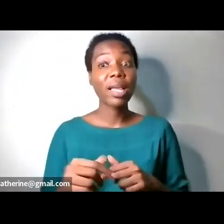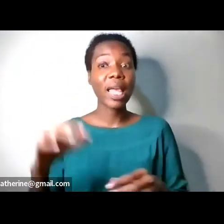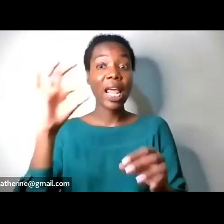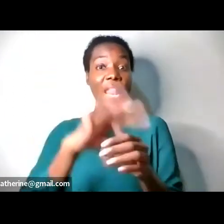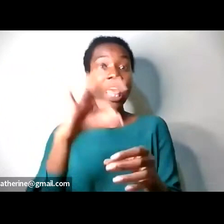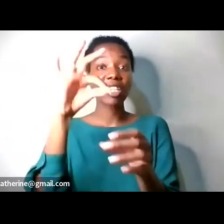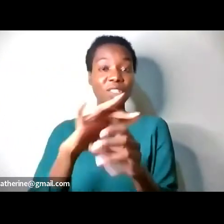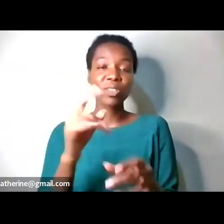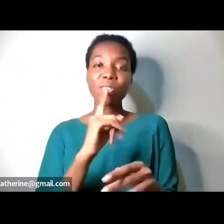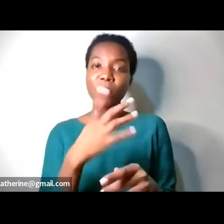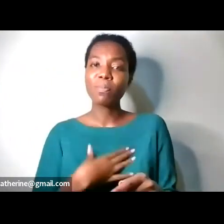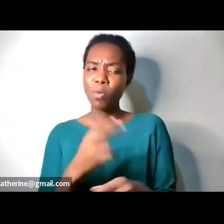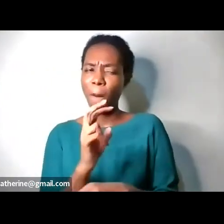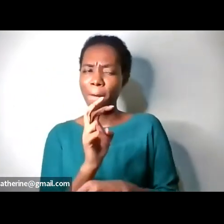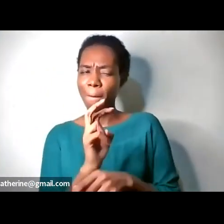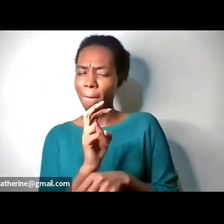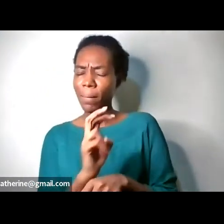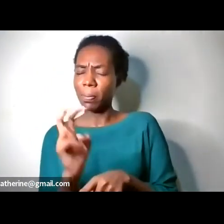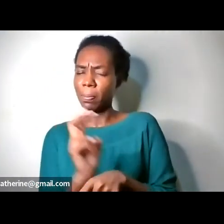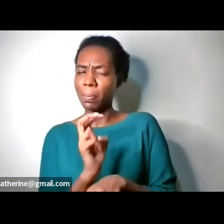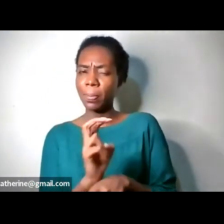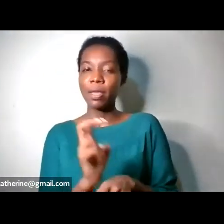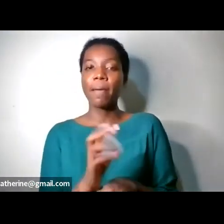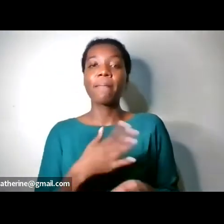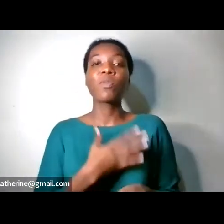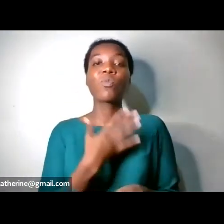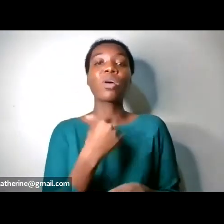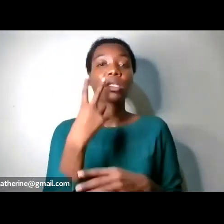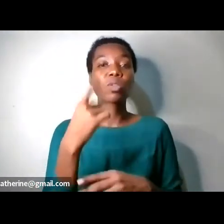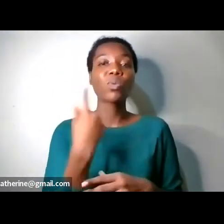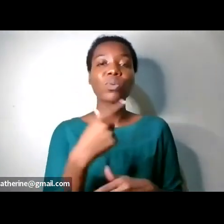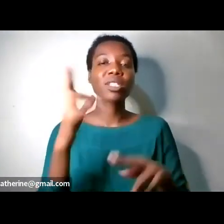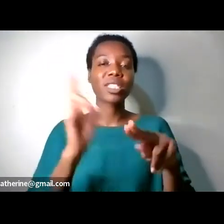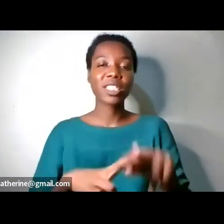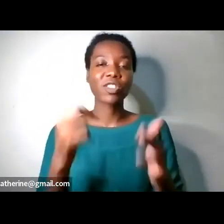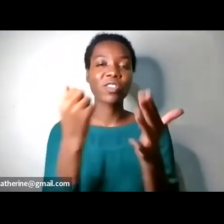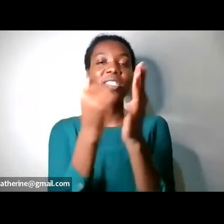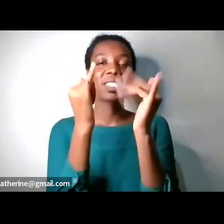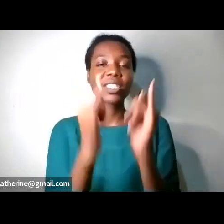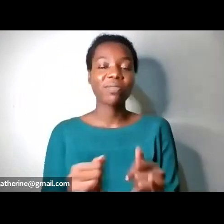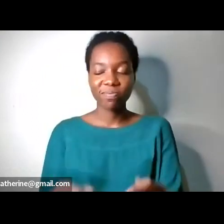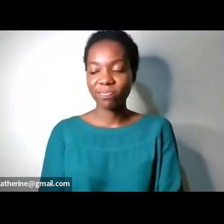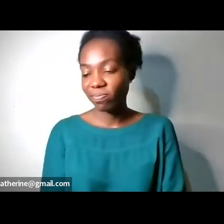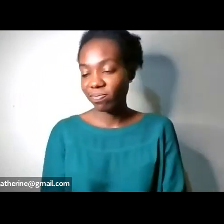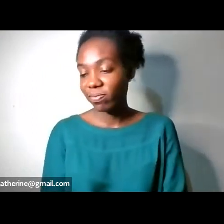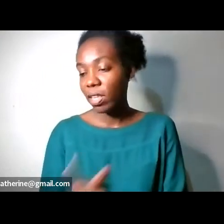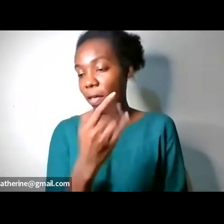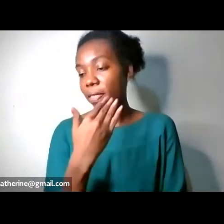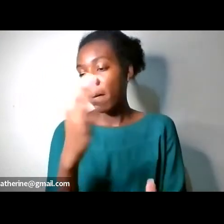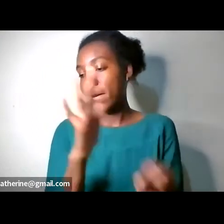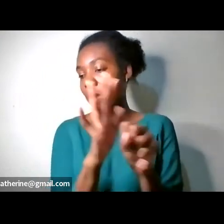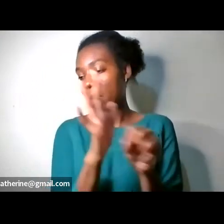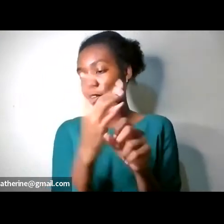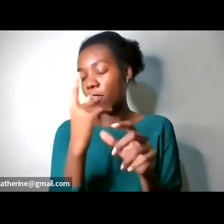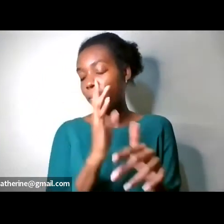really watching closely. I can't wait to see who is sitting in the new office. So thank you very much, guys, for being